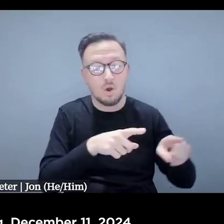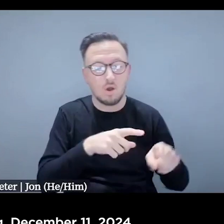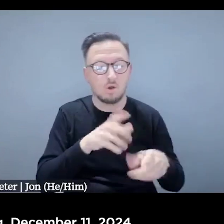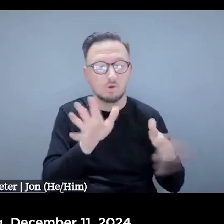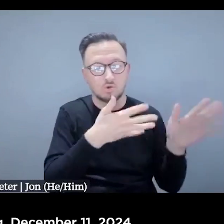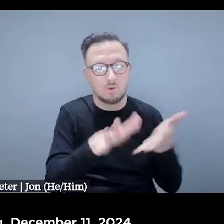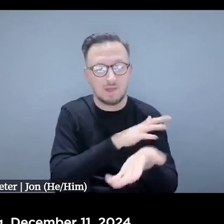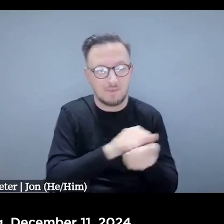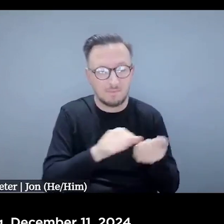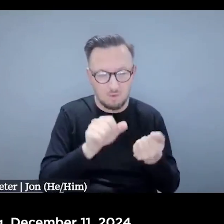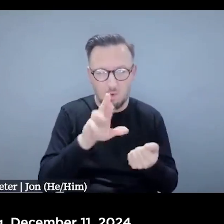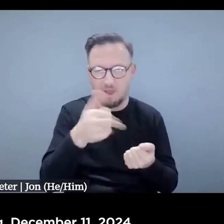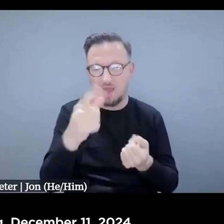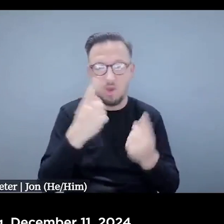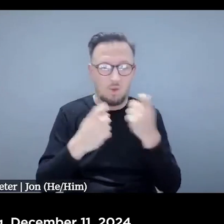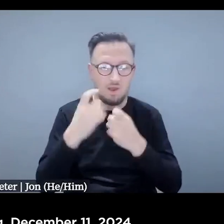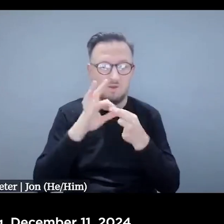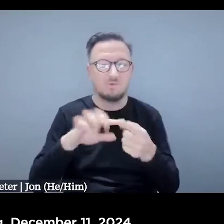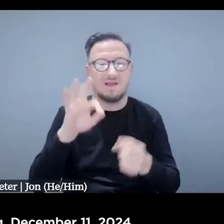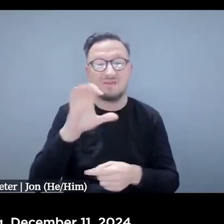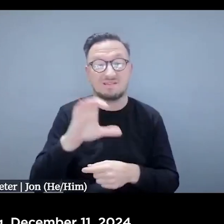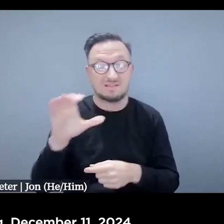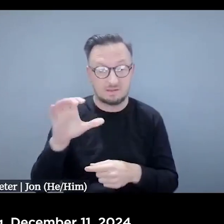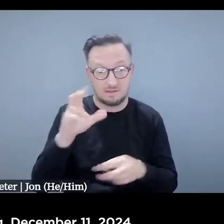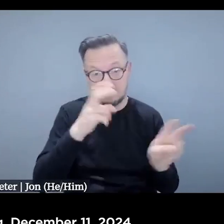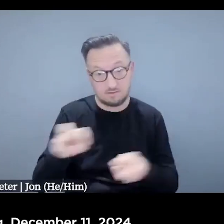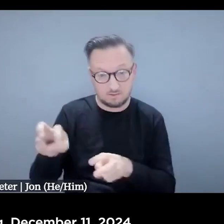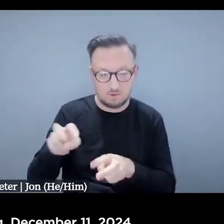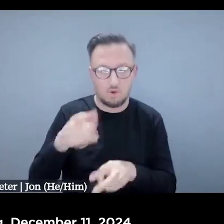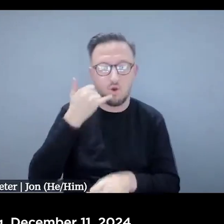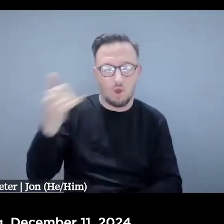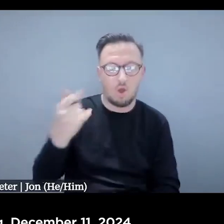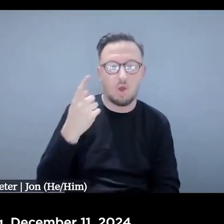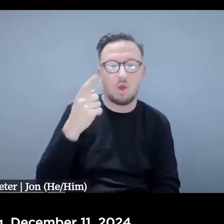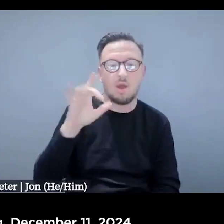have questions about the FCC transition, you can call the One Buncombe Call Center at